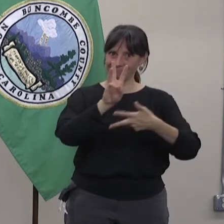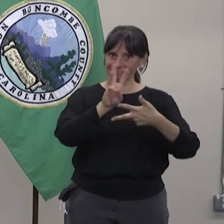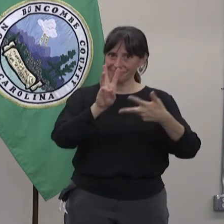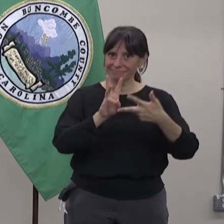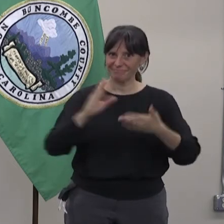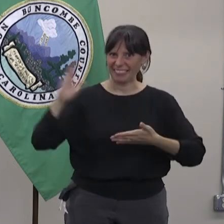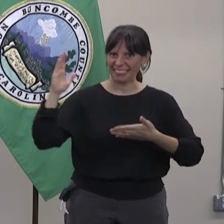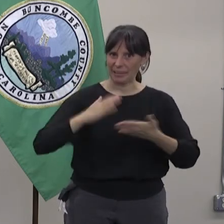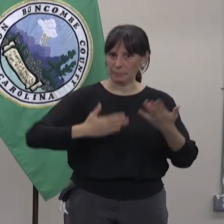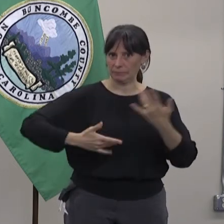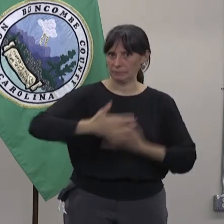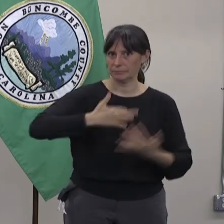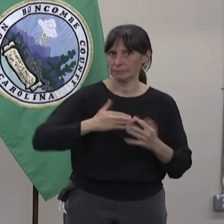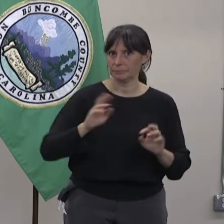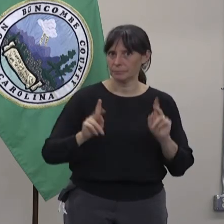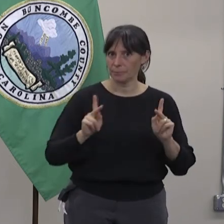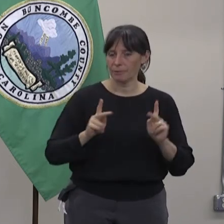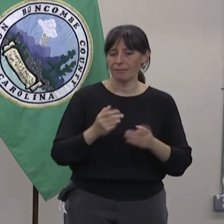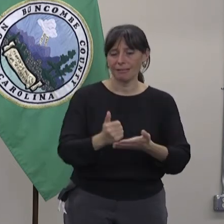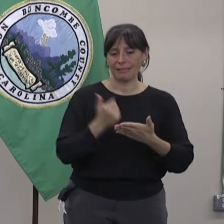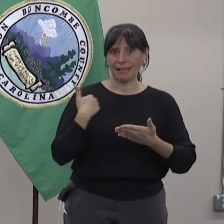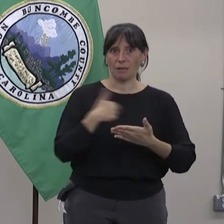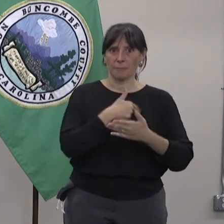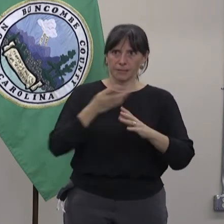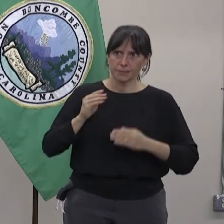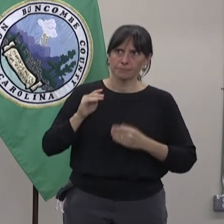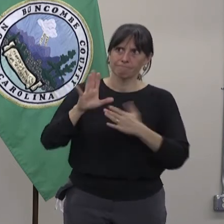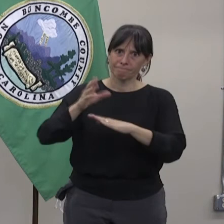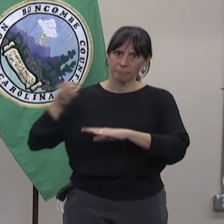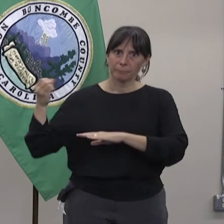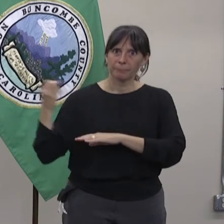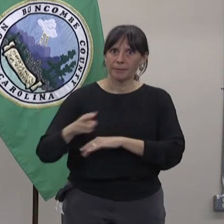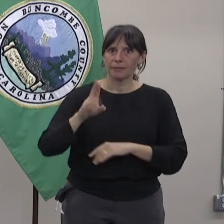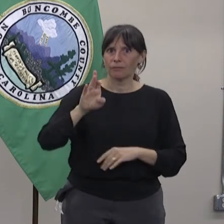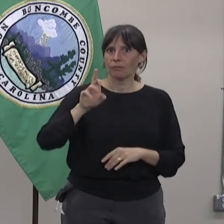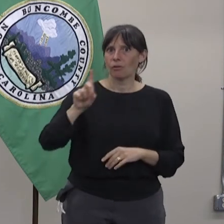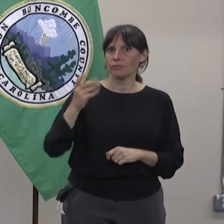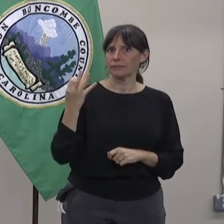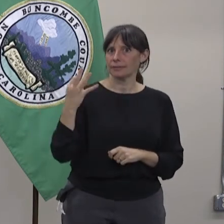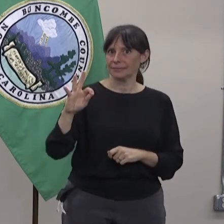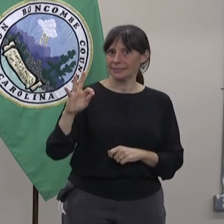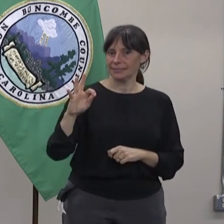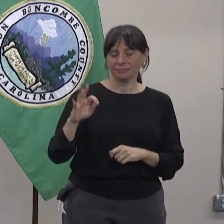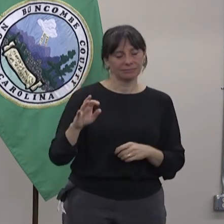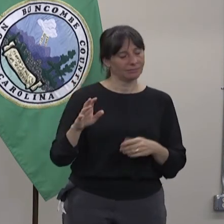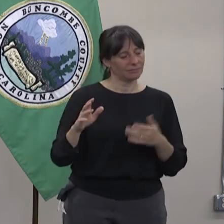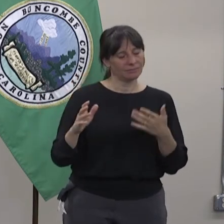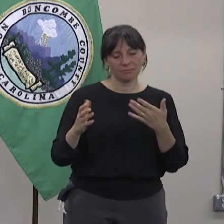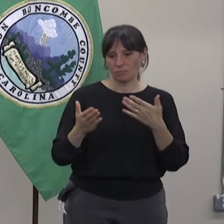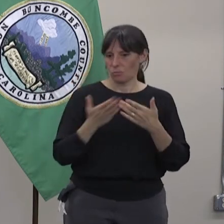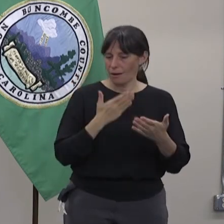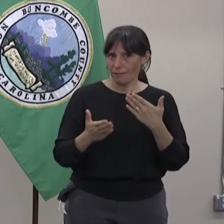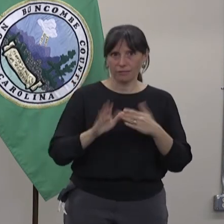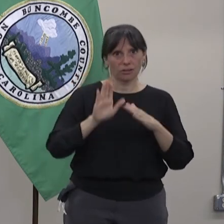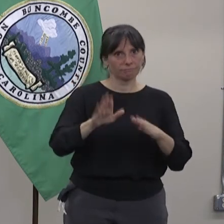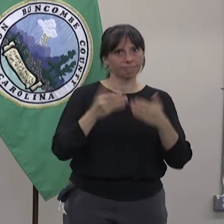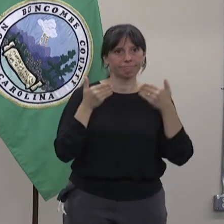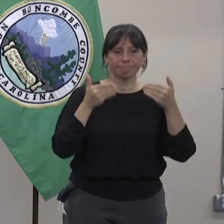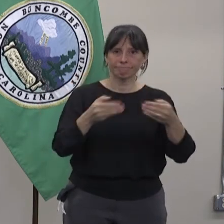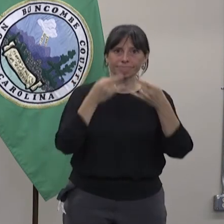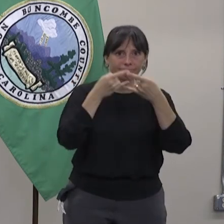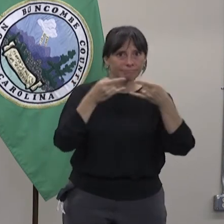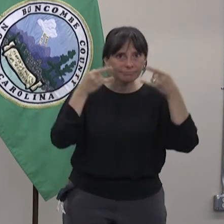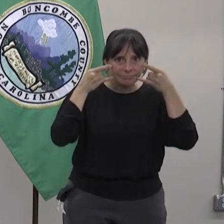Please continue to help us fight COVID-19. Get behind the mask, whatever your reason. Wash your